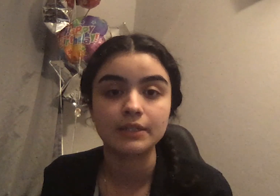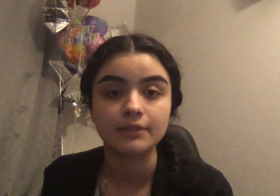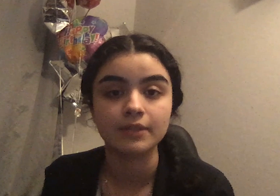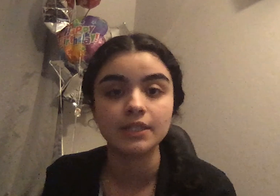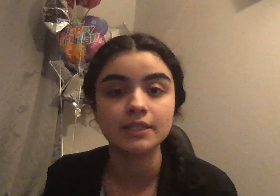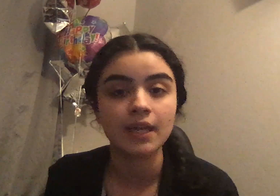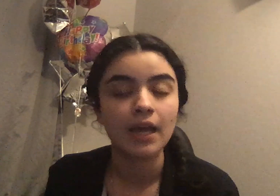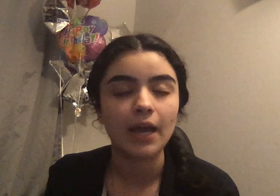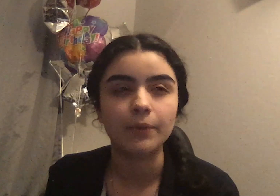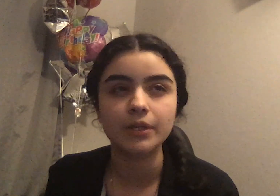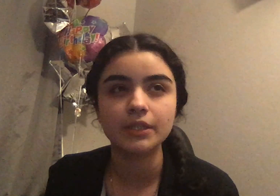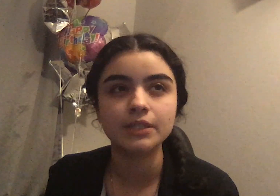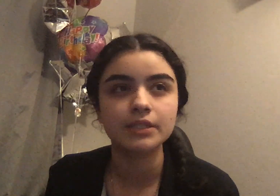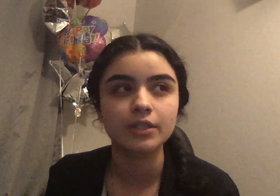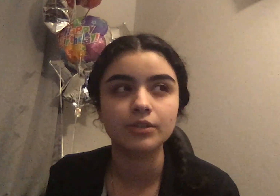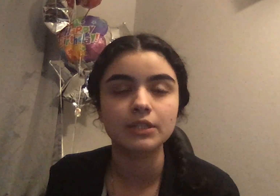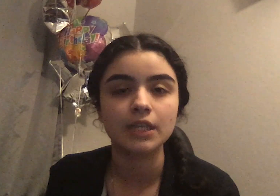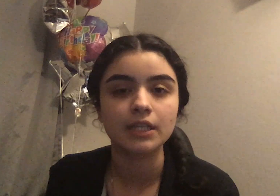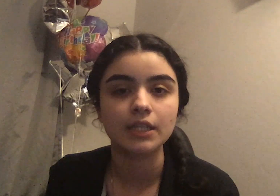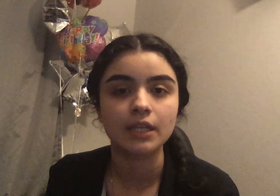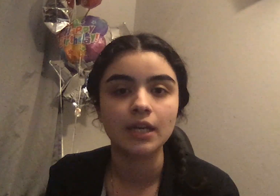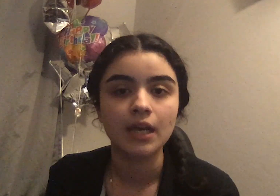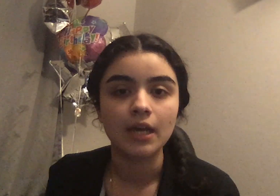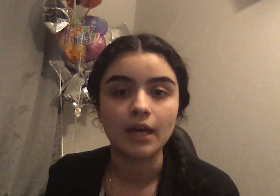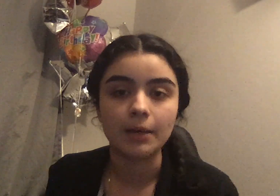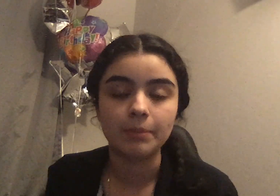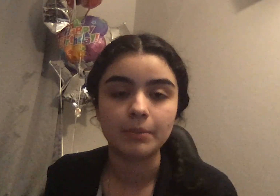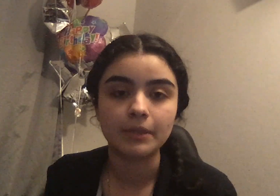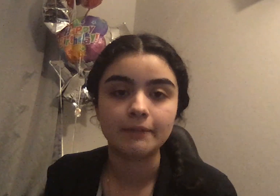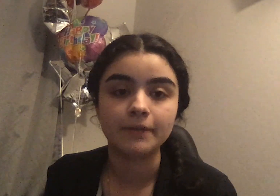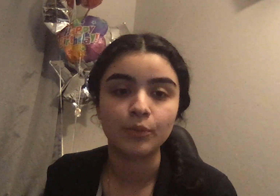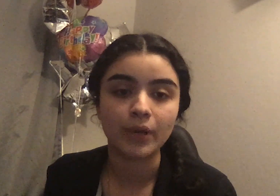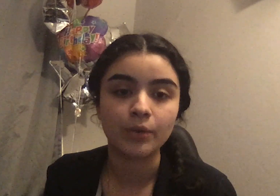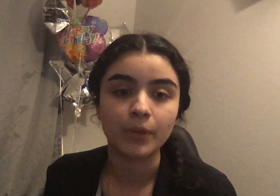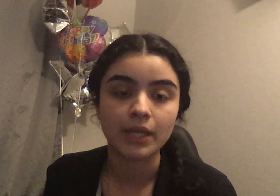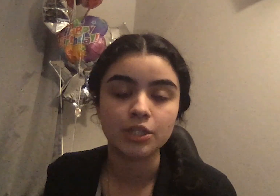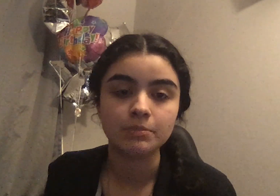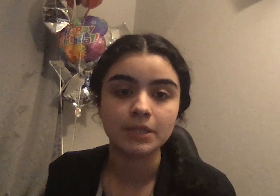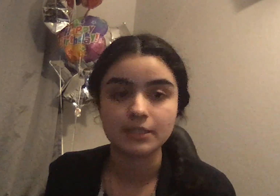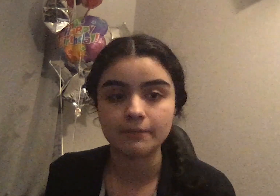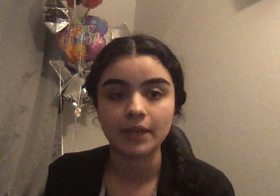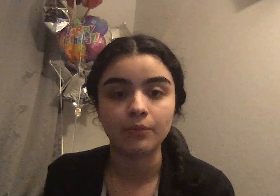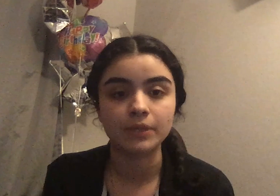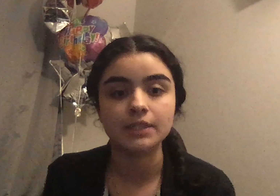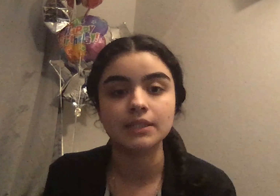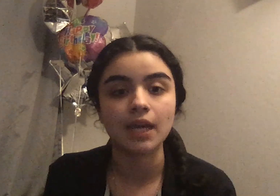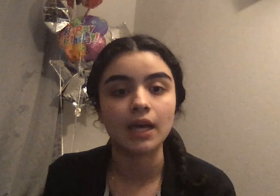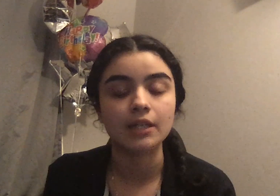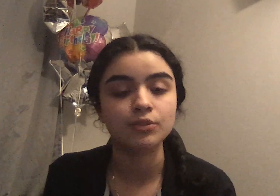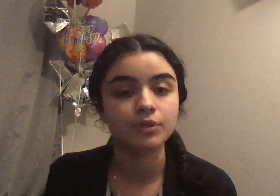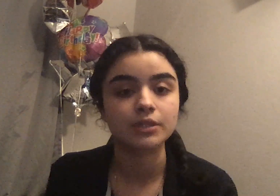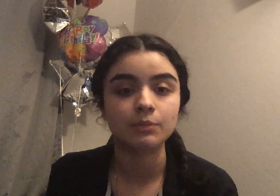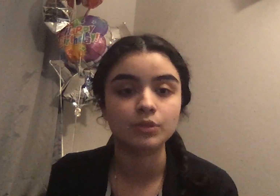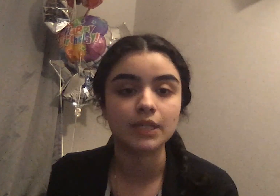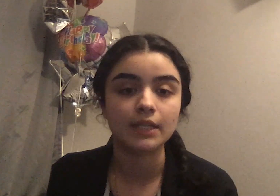normal activities. I wouldn't consider attending a public event right away just because of that risk